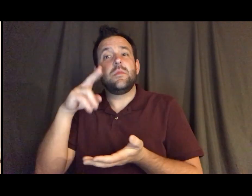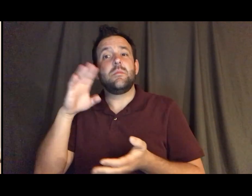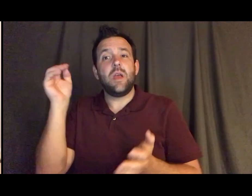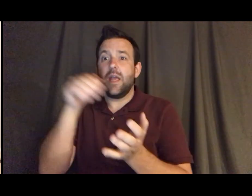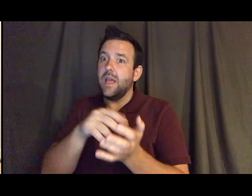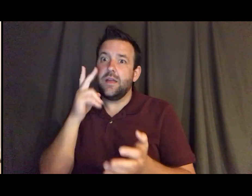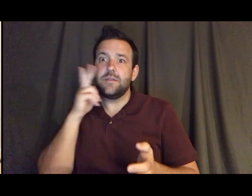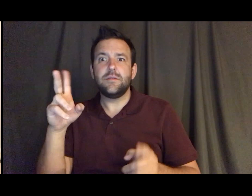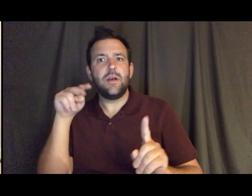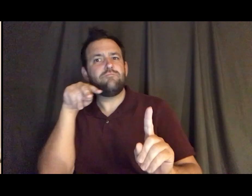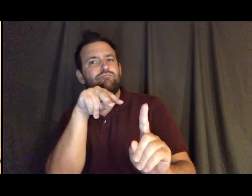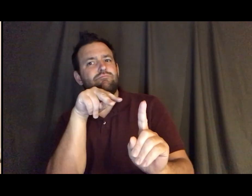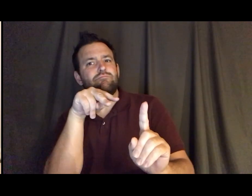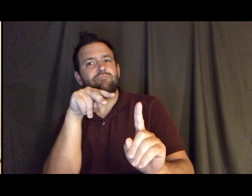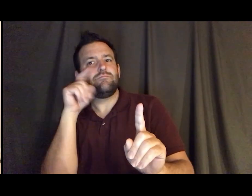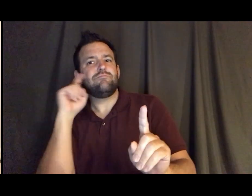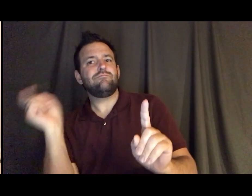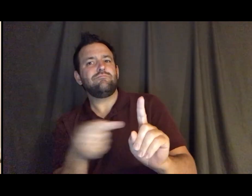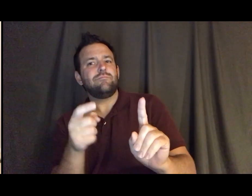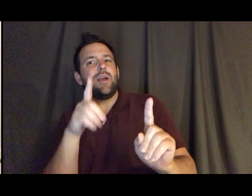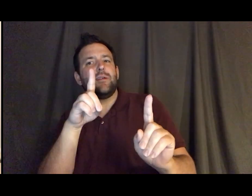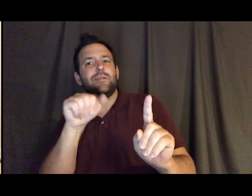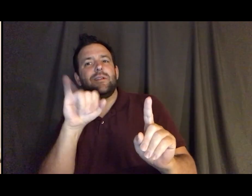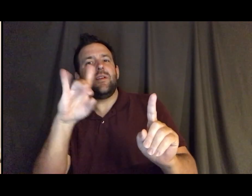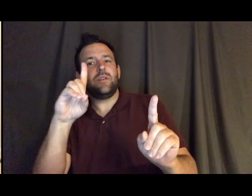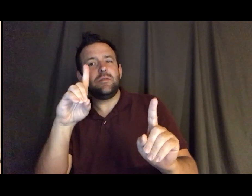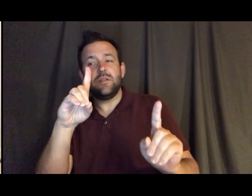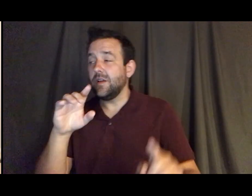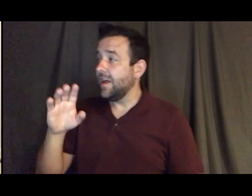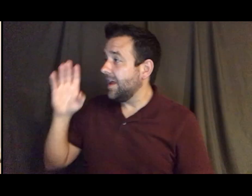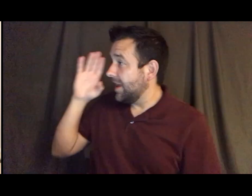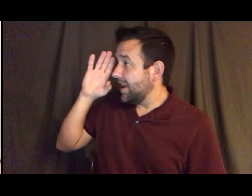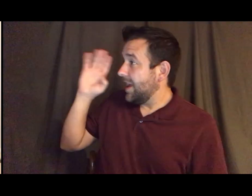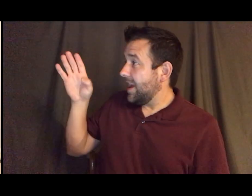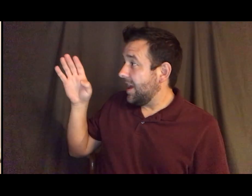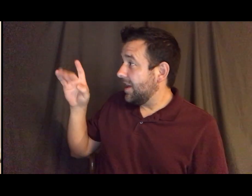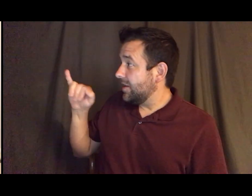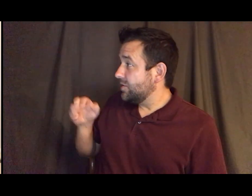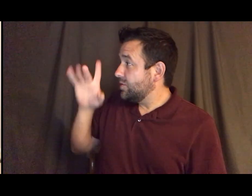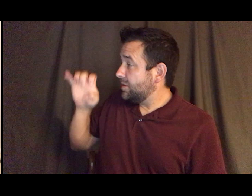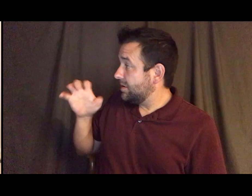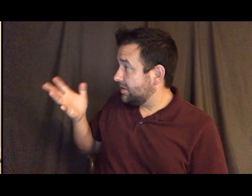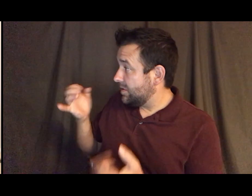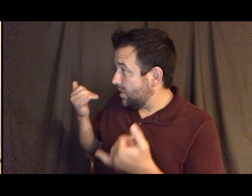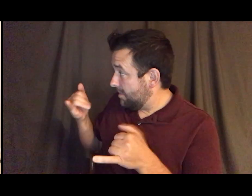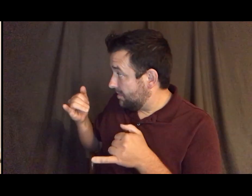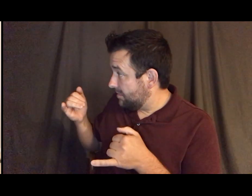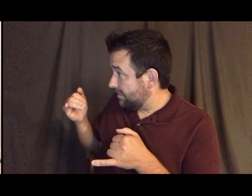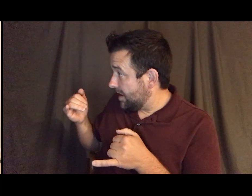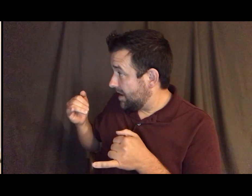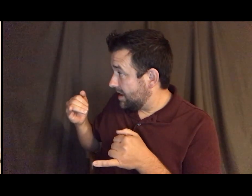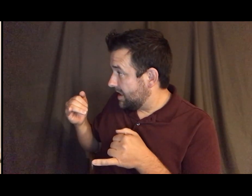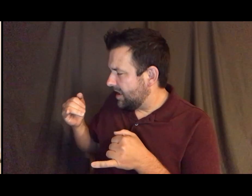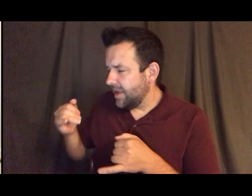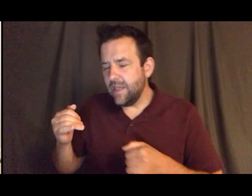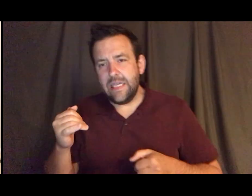play?" Julie looked at him very carefully. He seemed to be a regular sort of boy, so she stayed and played. When it was almost